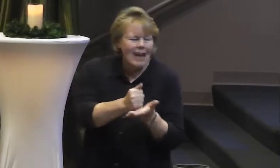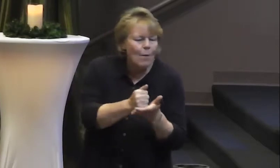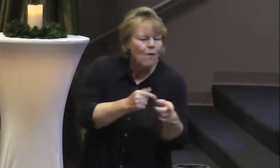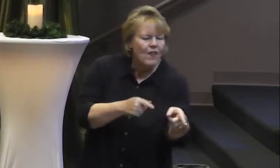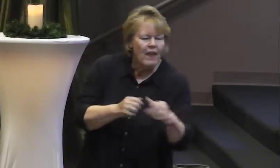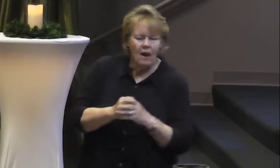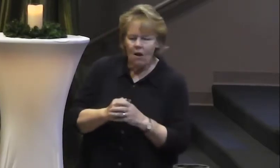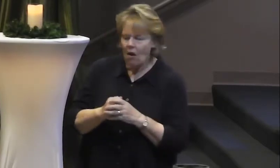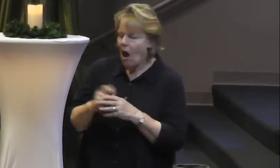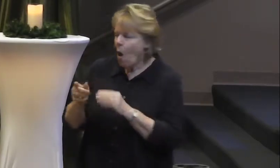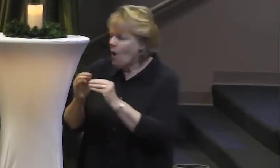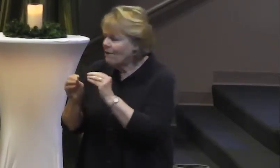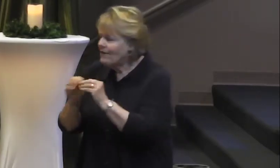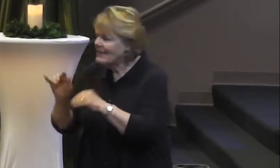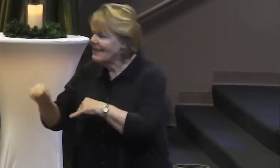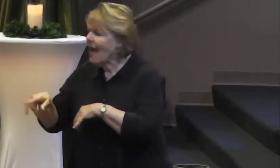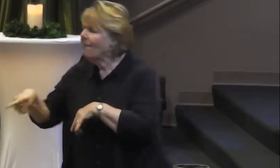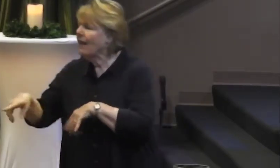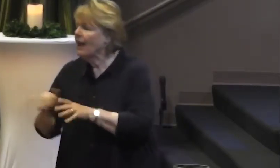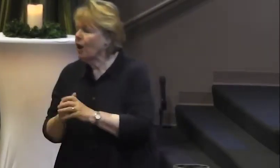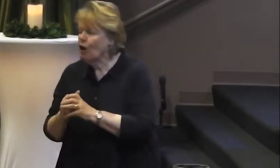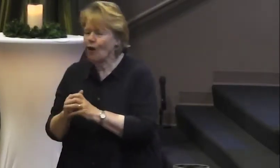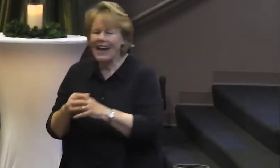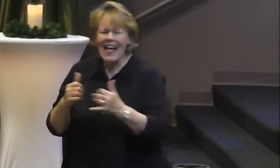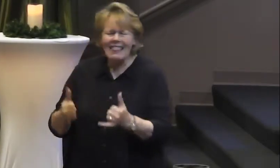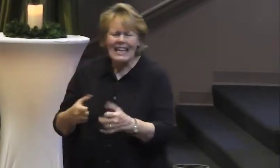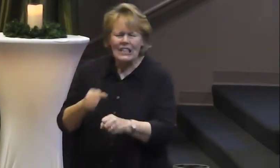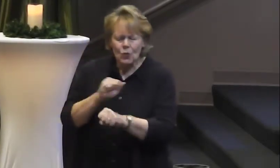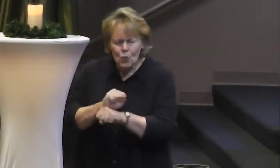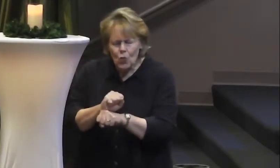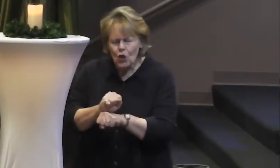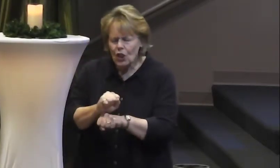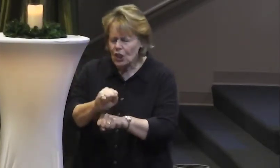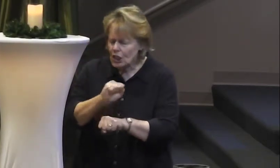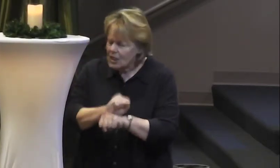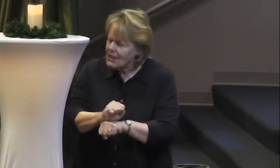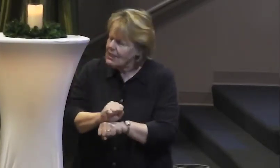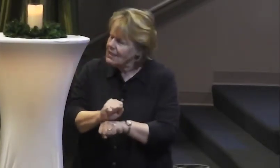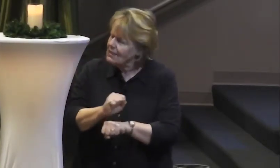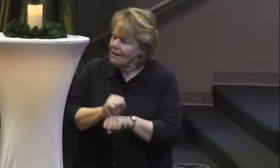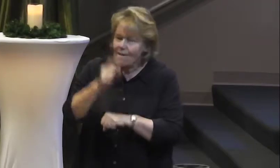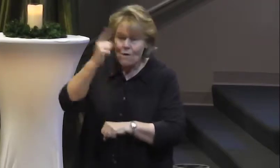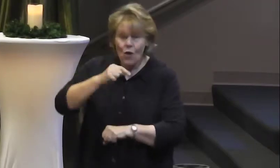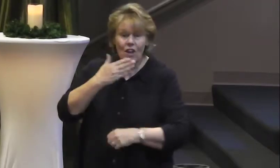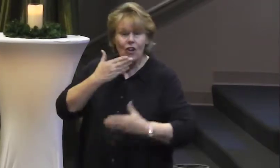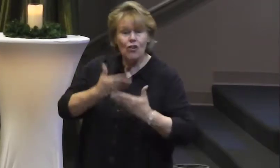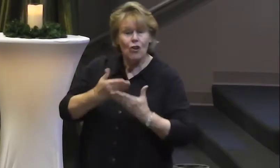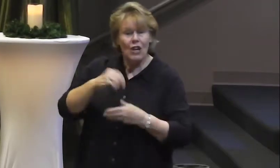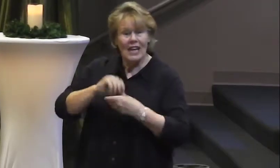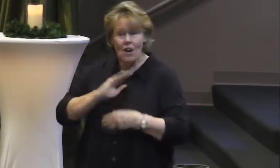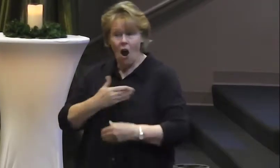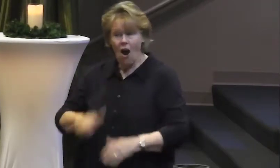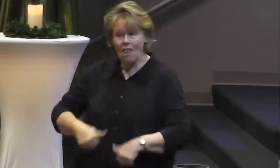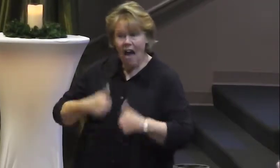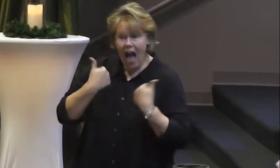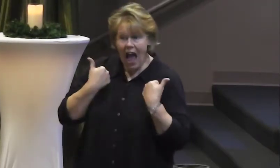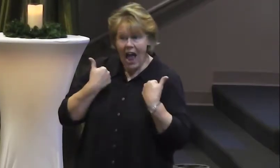person's life. This work for the ultimate good in our lives all goes back to this